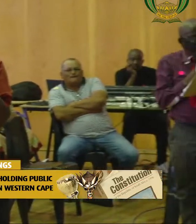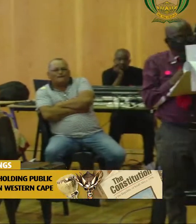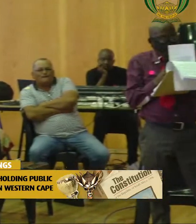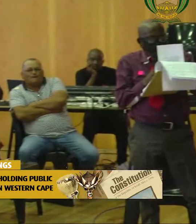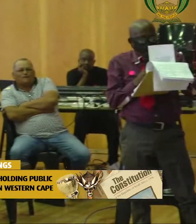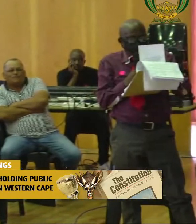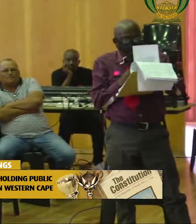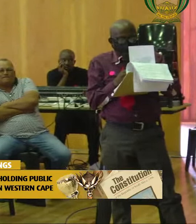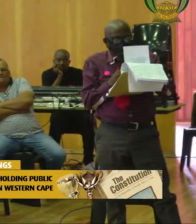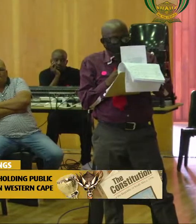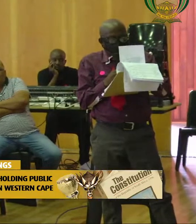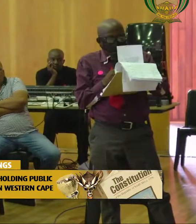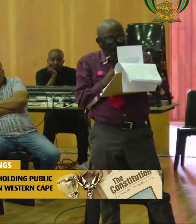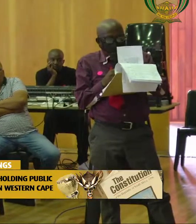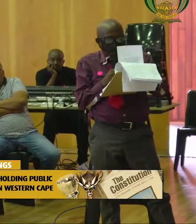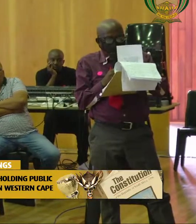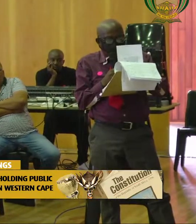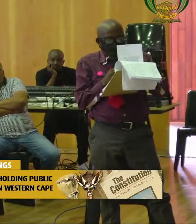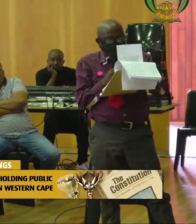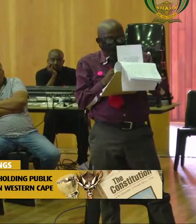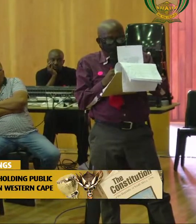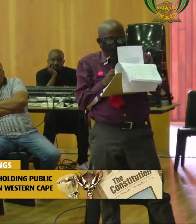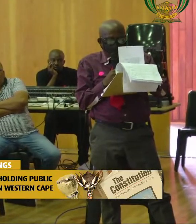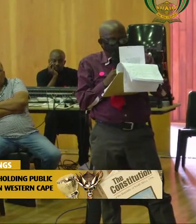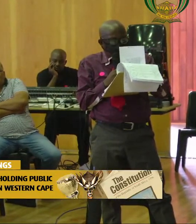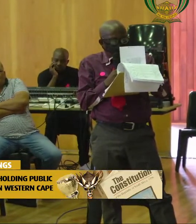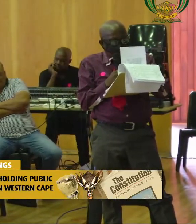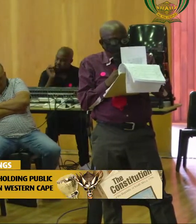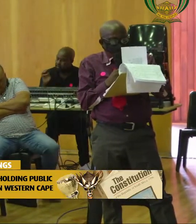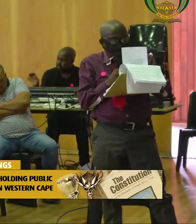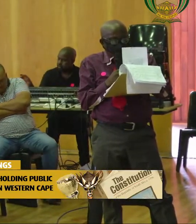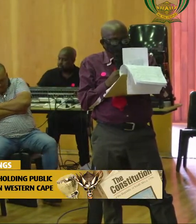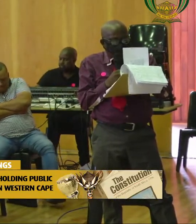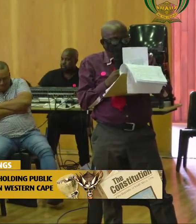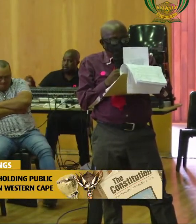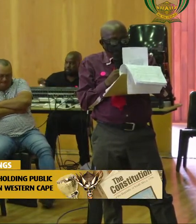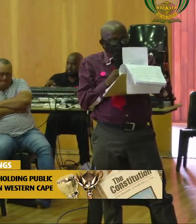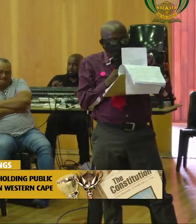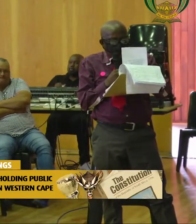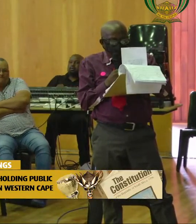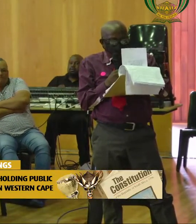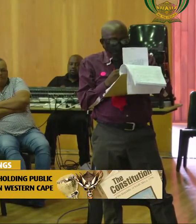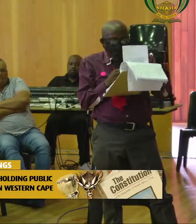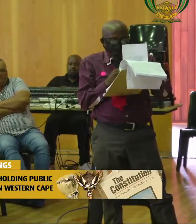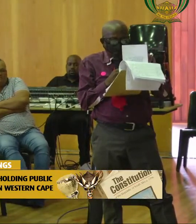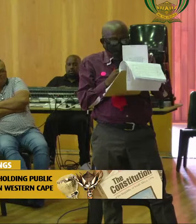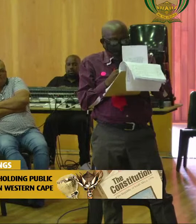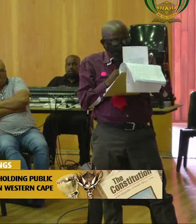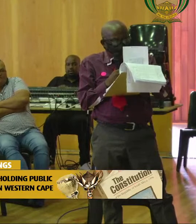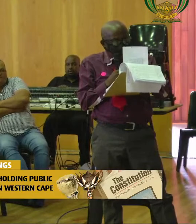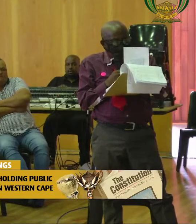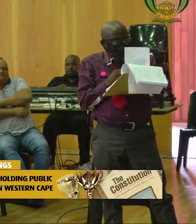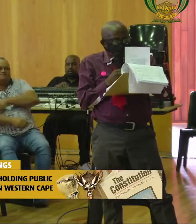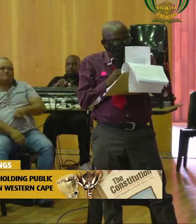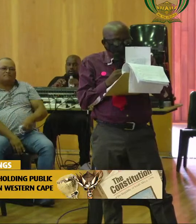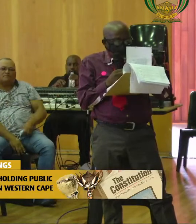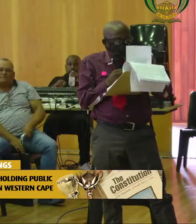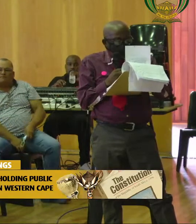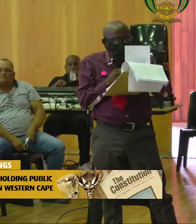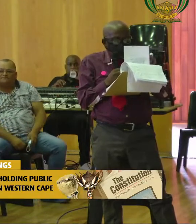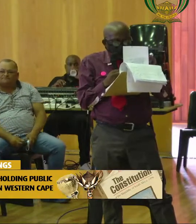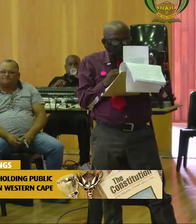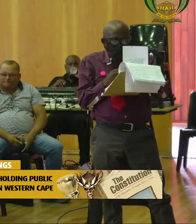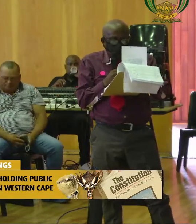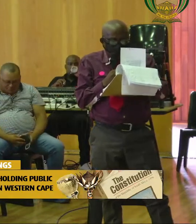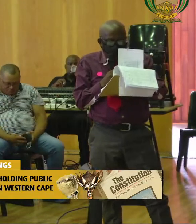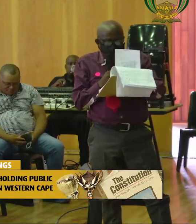and our children will not have a good future. We do not agree with the members of the organization. We have